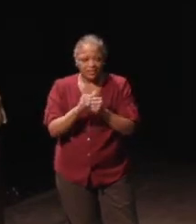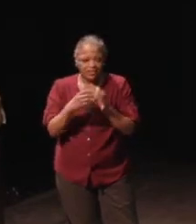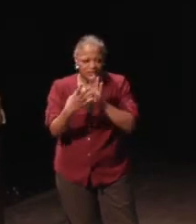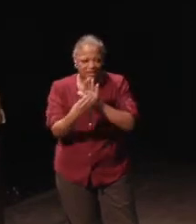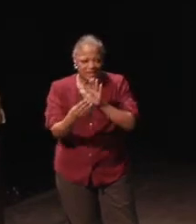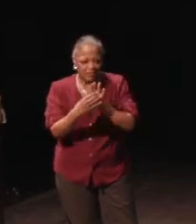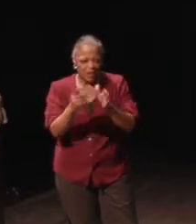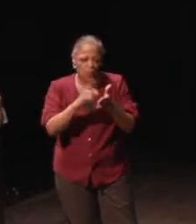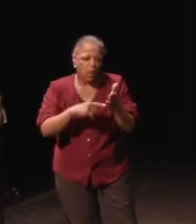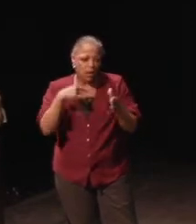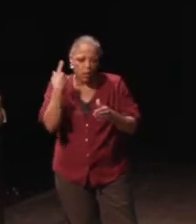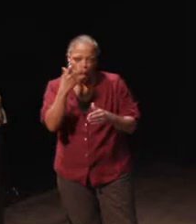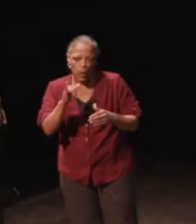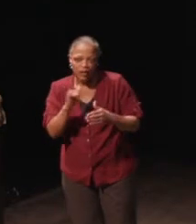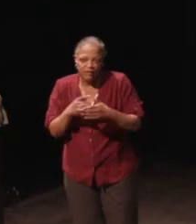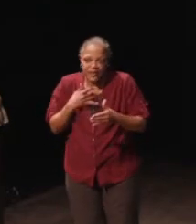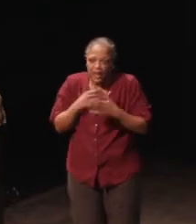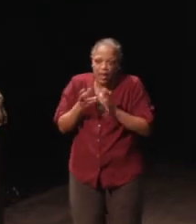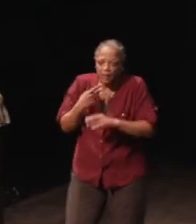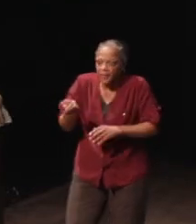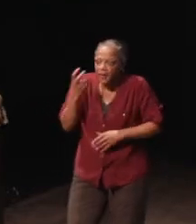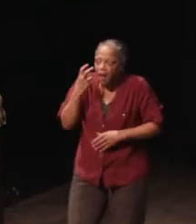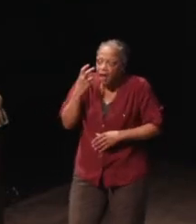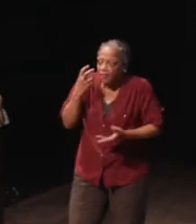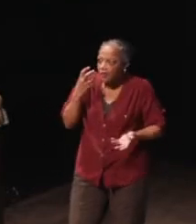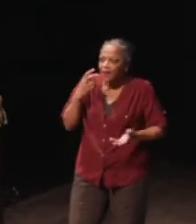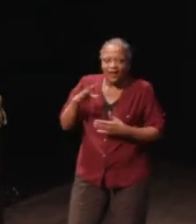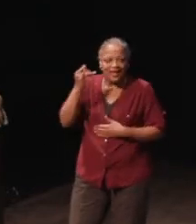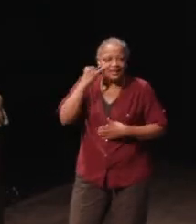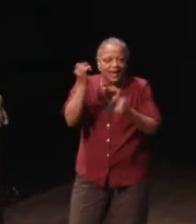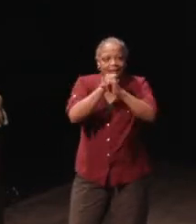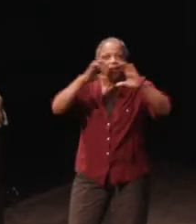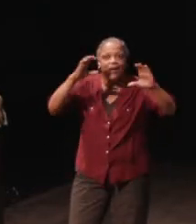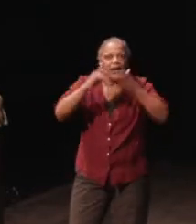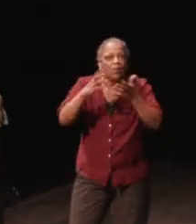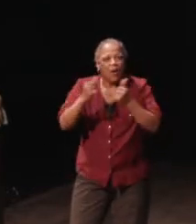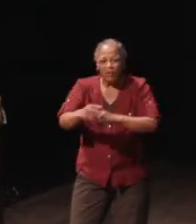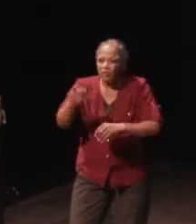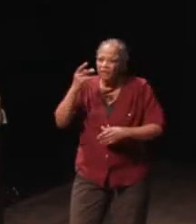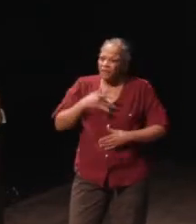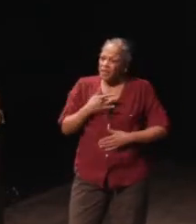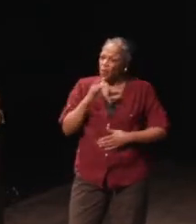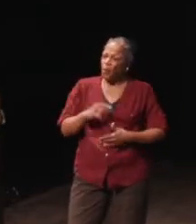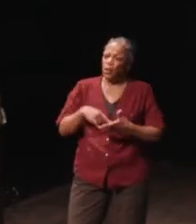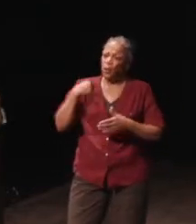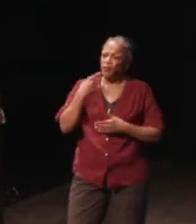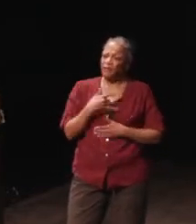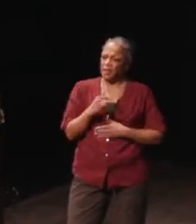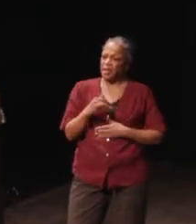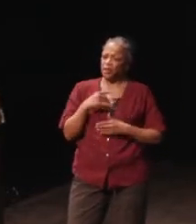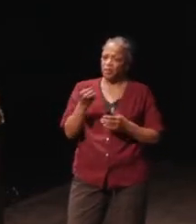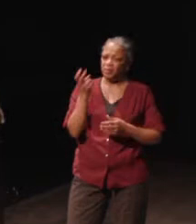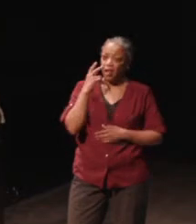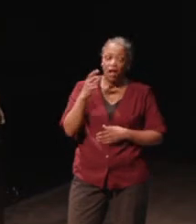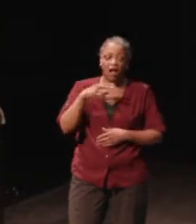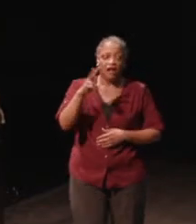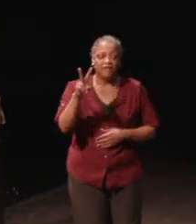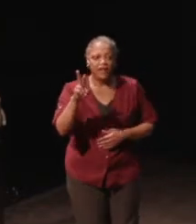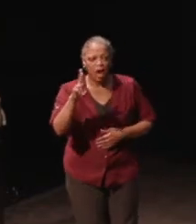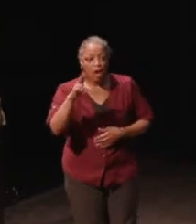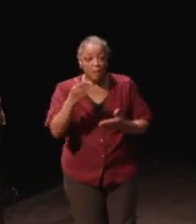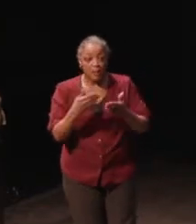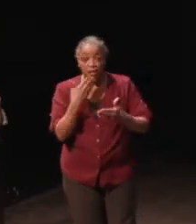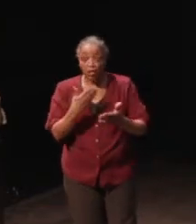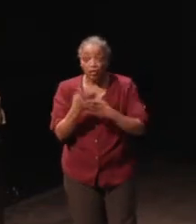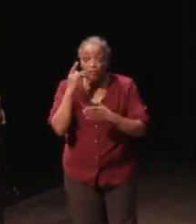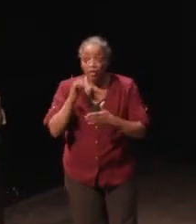simulate what it would be like to be blind. That was, just his idea that he did on his own, thinking, virtual reality might be good